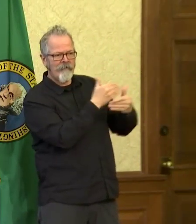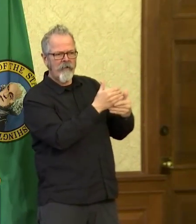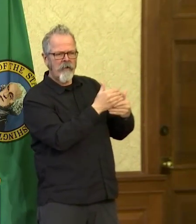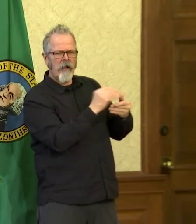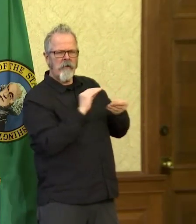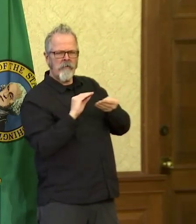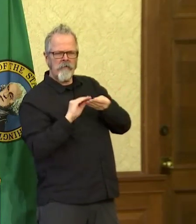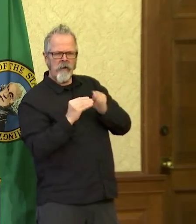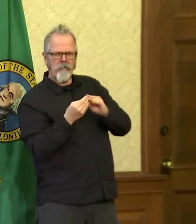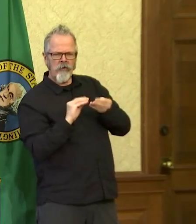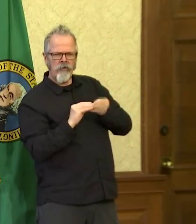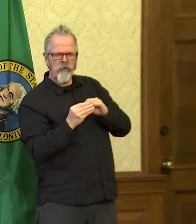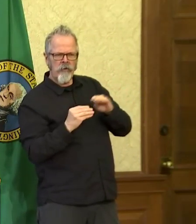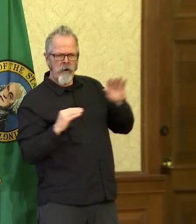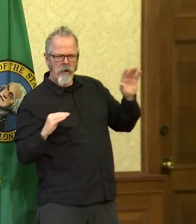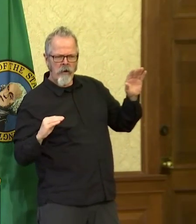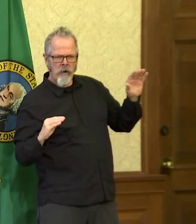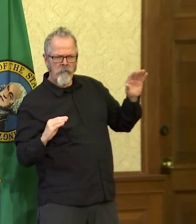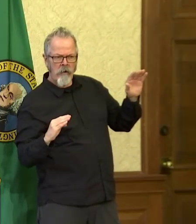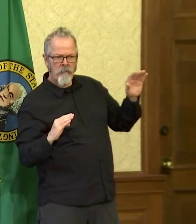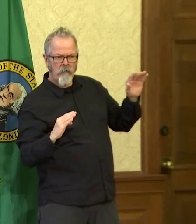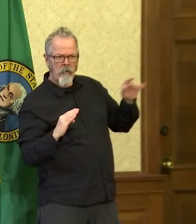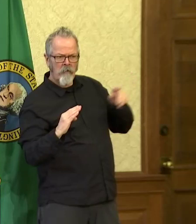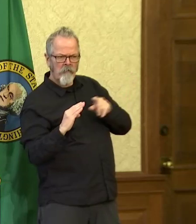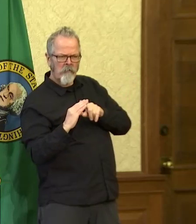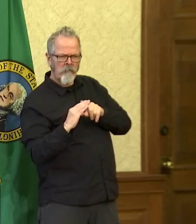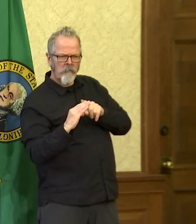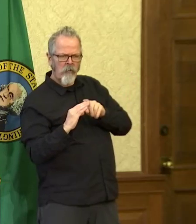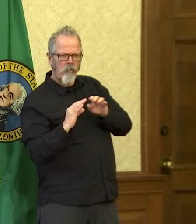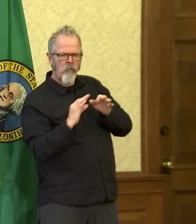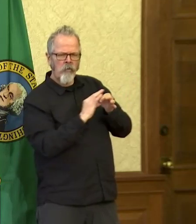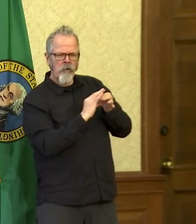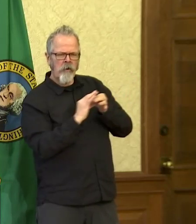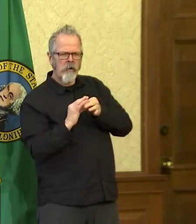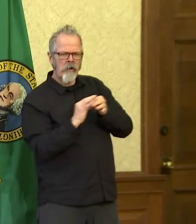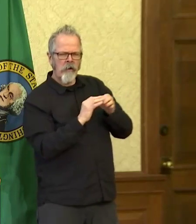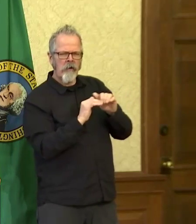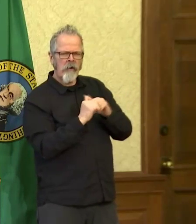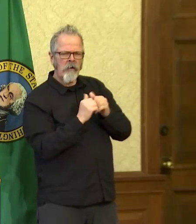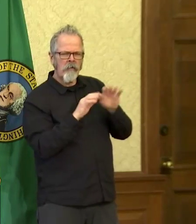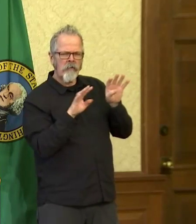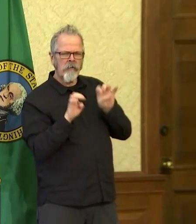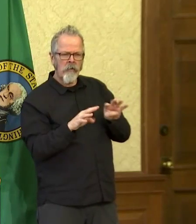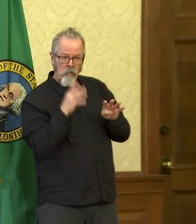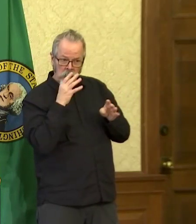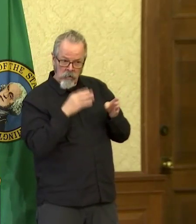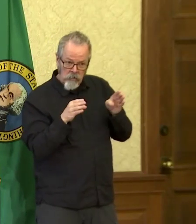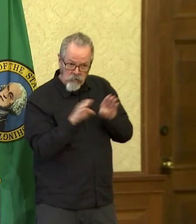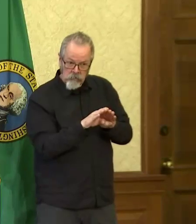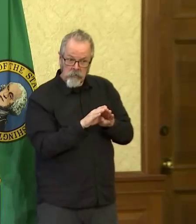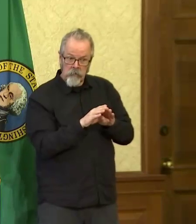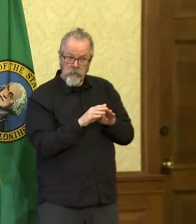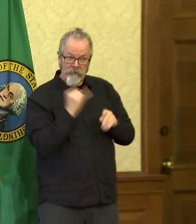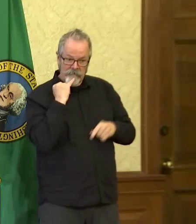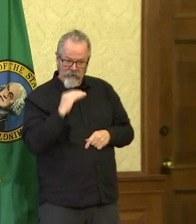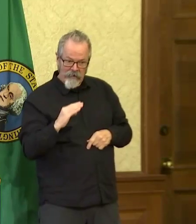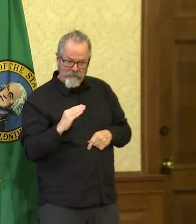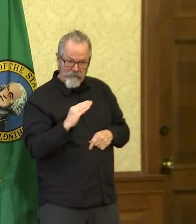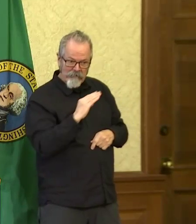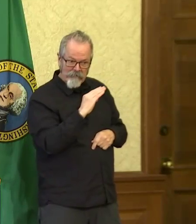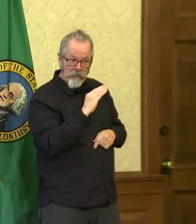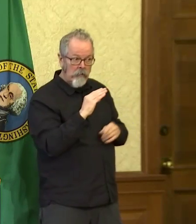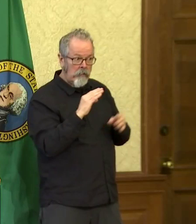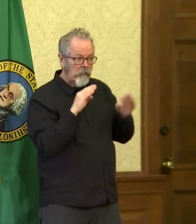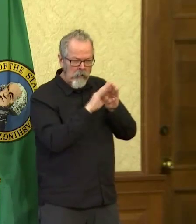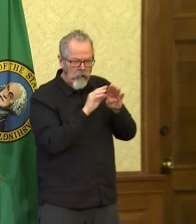some proposed emergency rules for temporary agriculture workers in housing. The agricultural department in our state coming